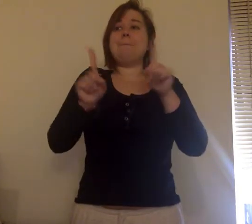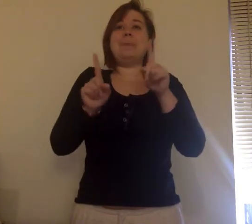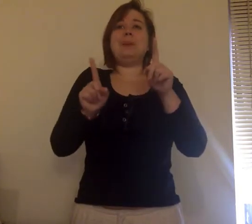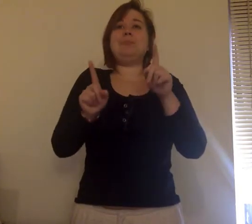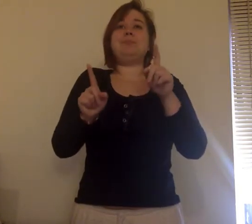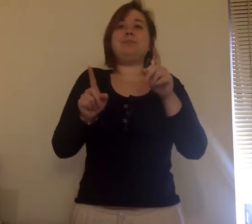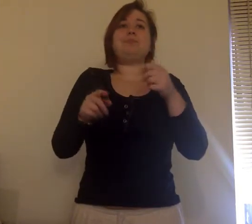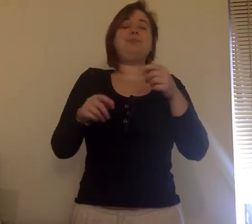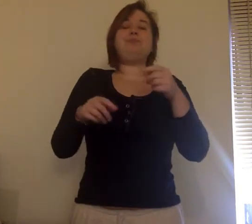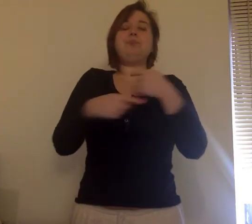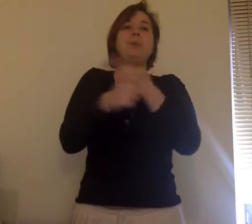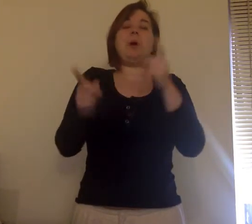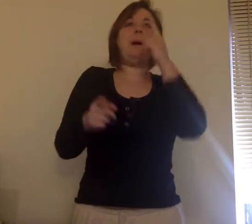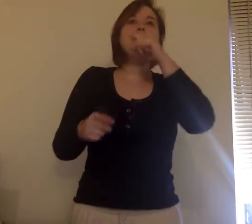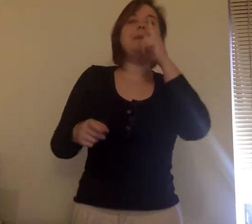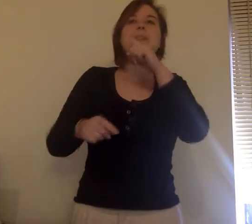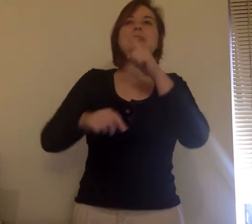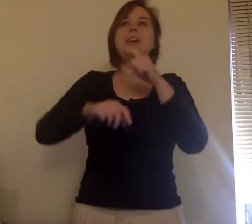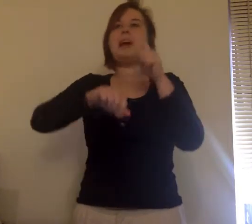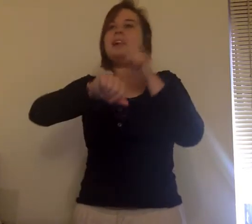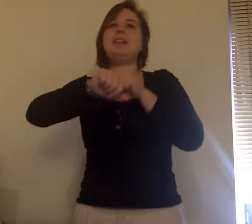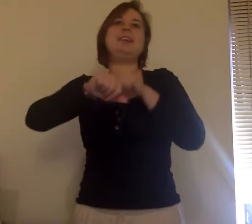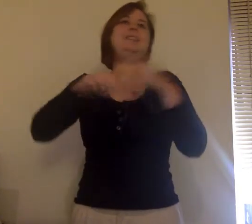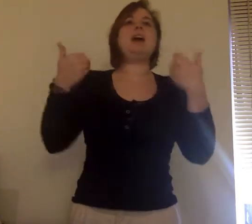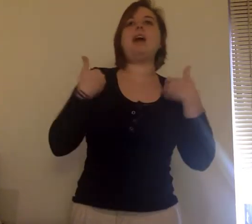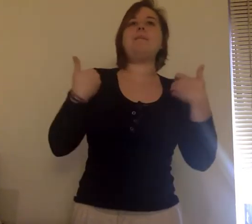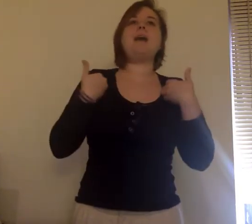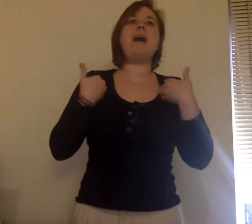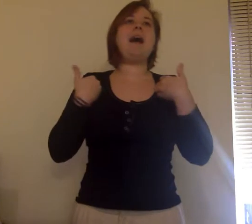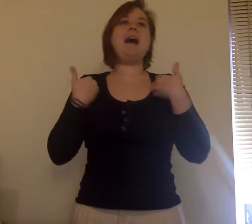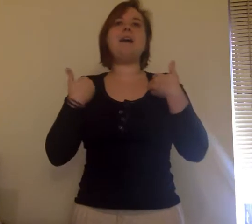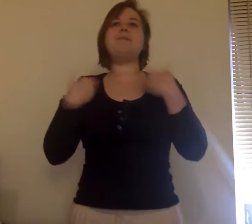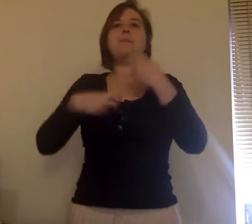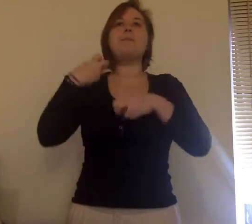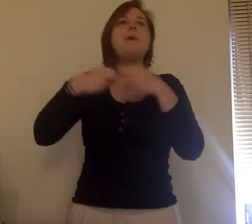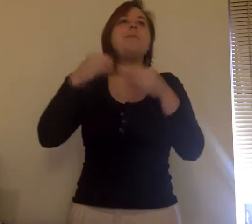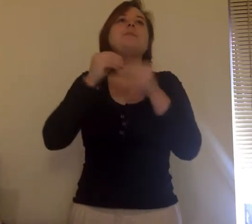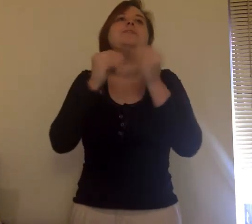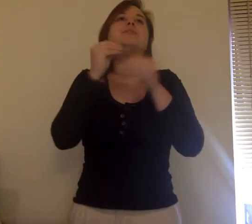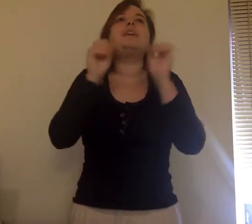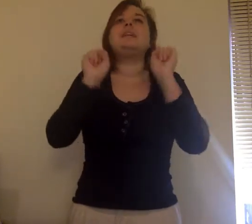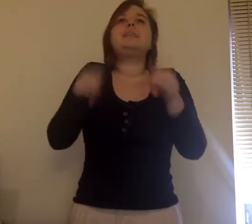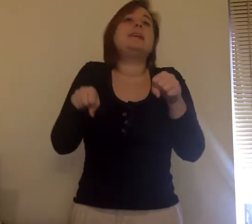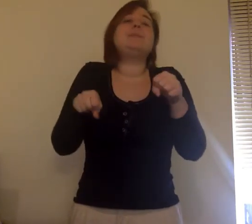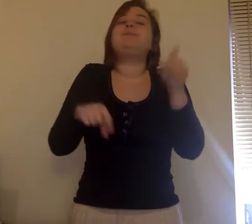I'm only a child, and I don't have all the solutions. But I want you to realize, neither do